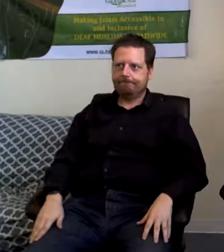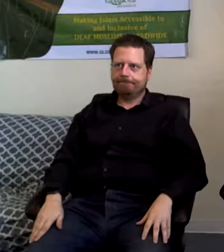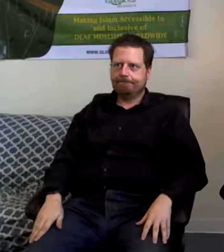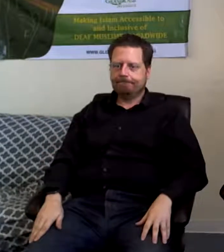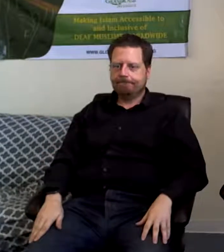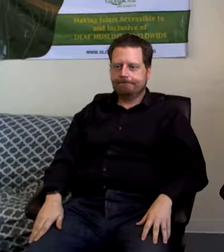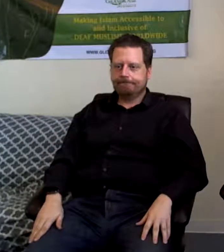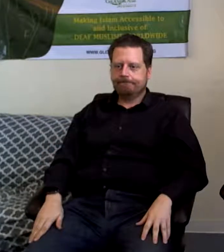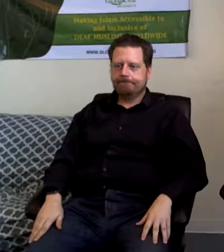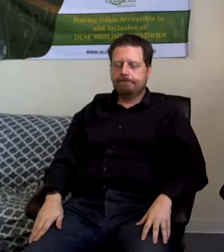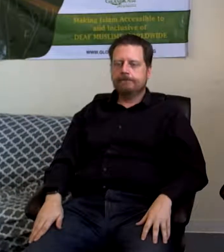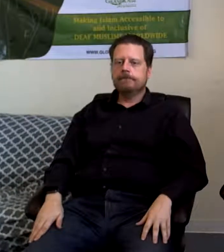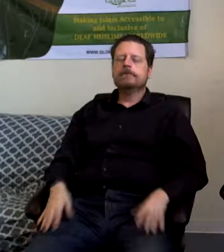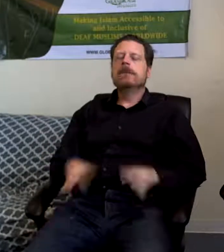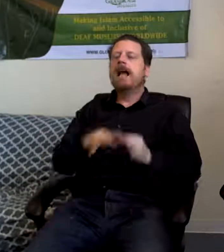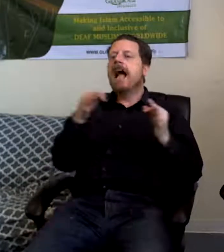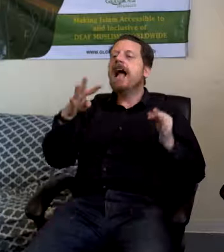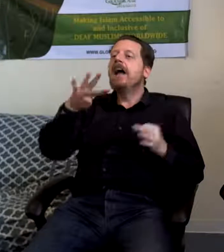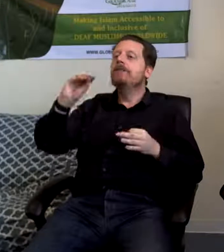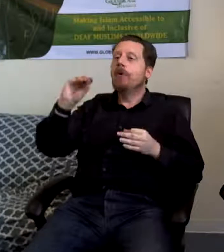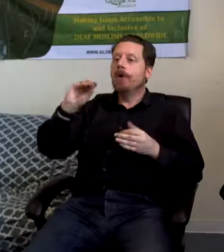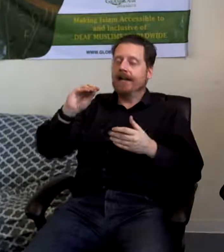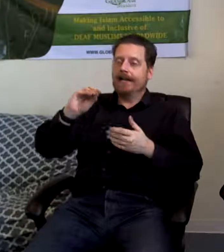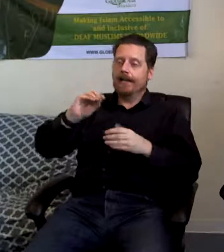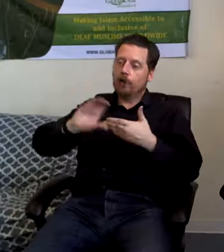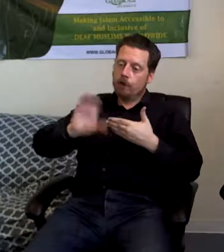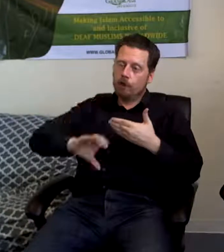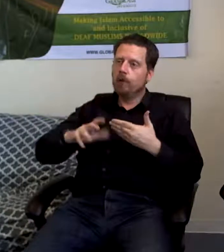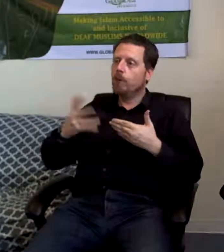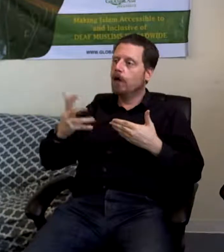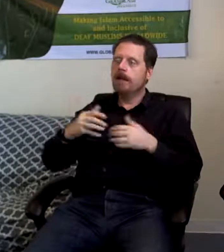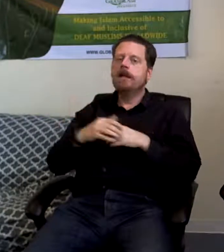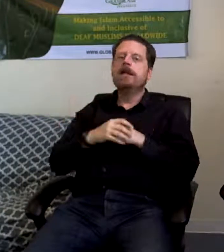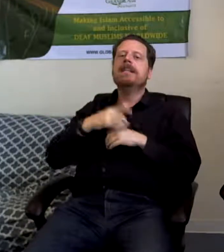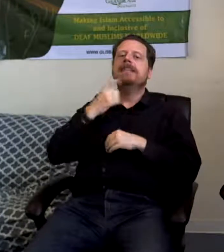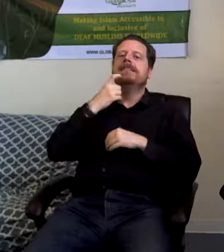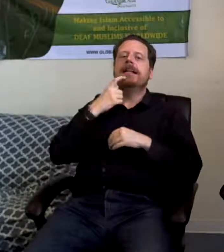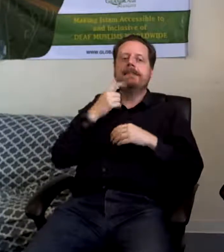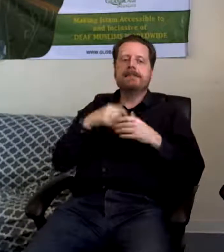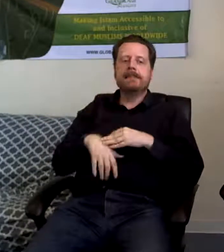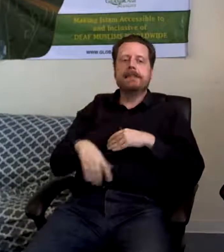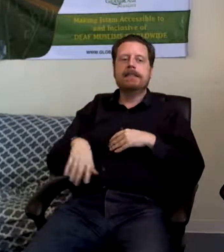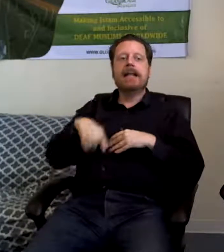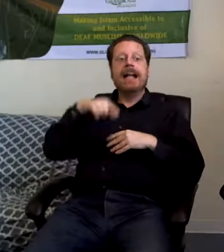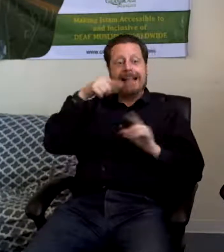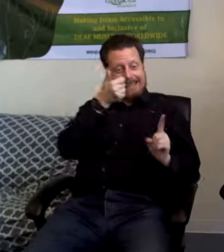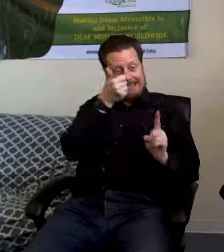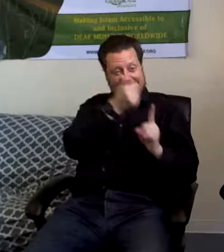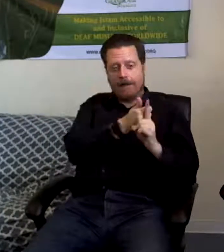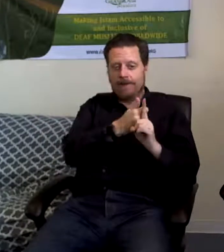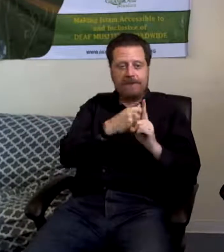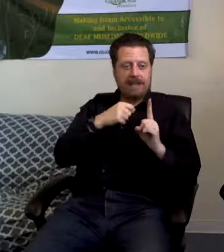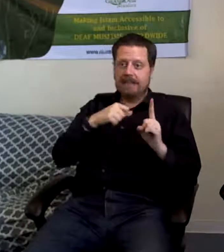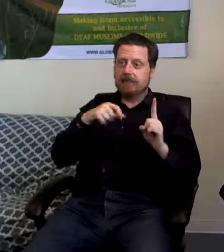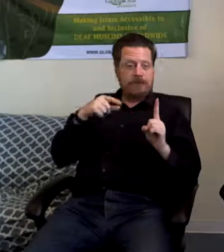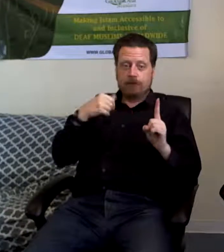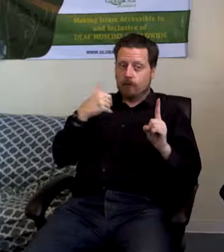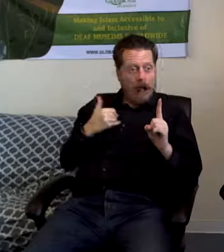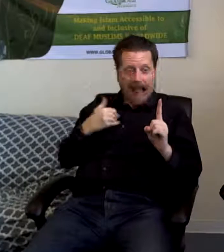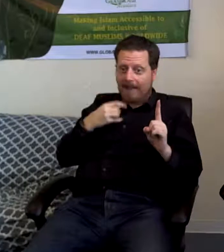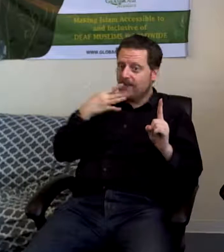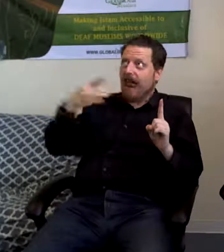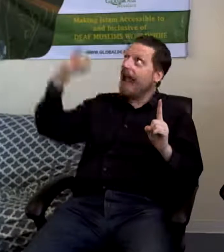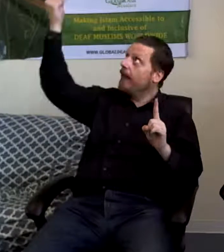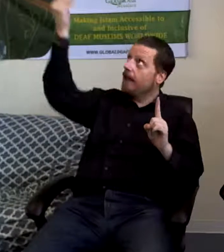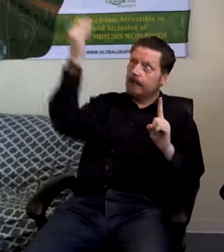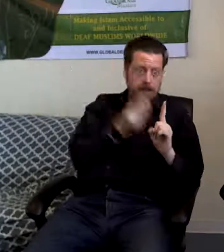Then the ayah number 40 concludes by saying, and he who is not given light from God, he